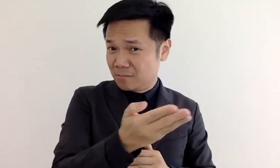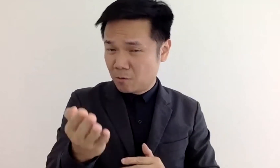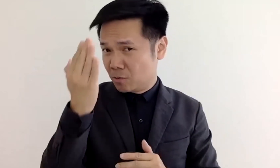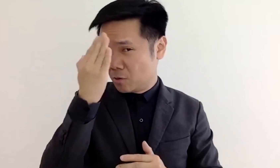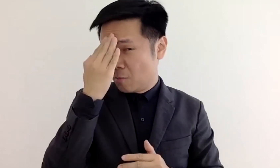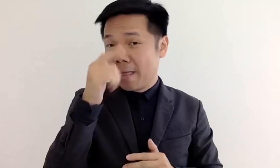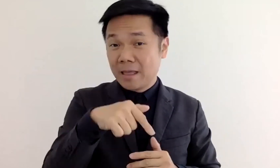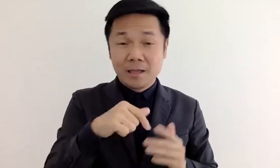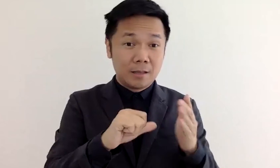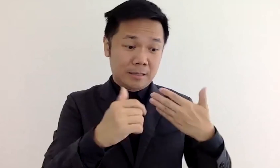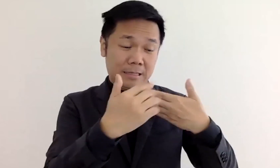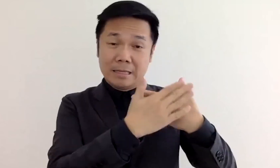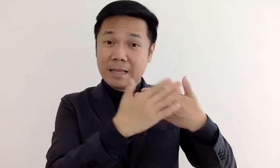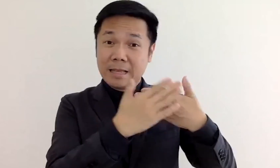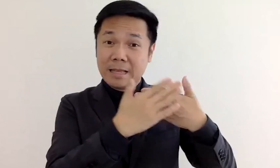India,